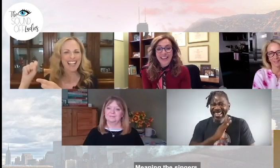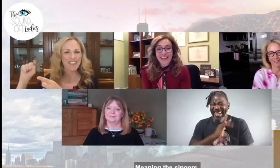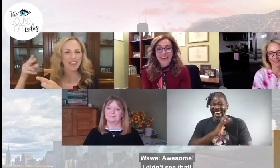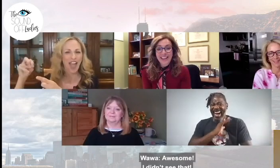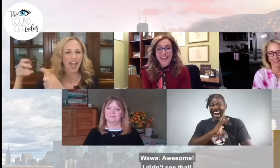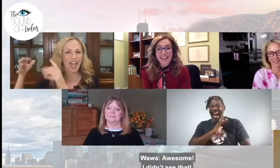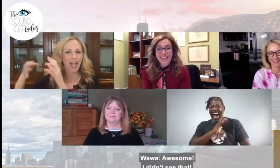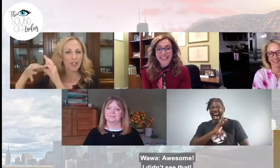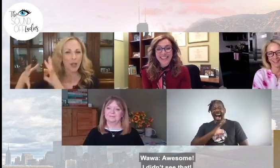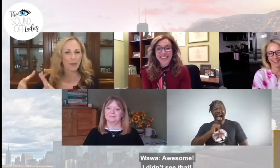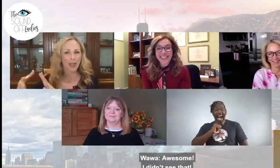meaning the singers.